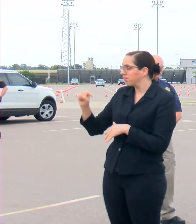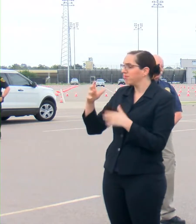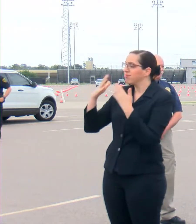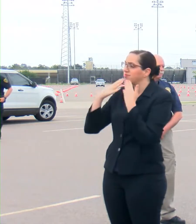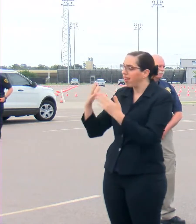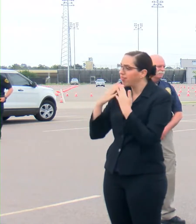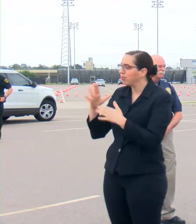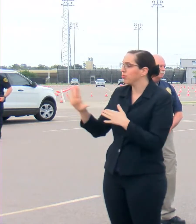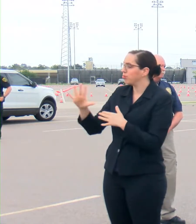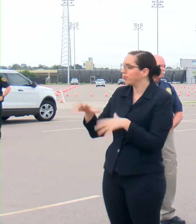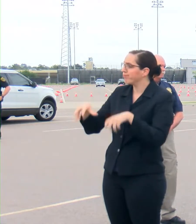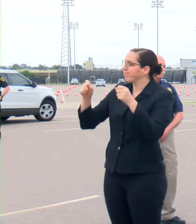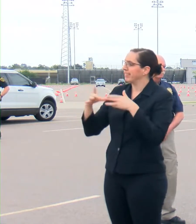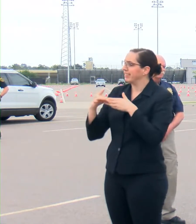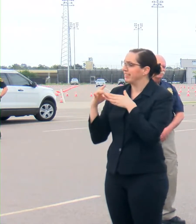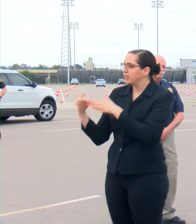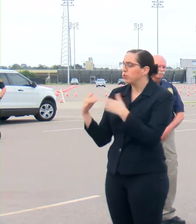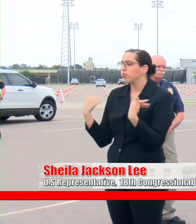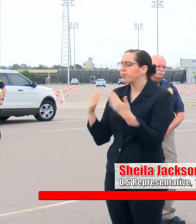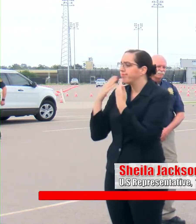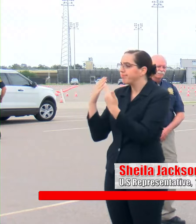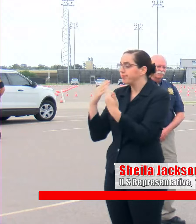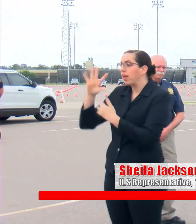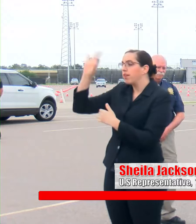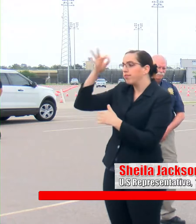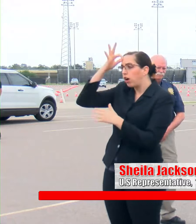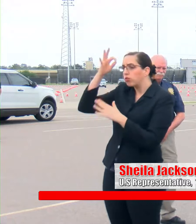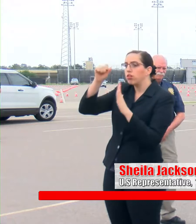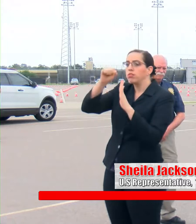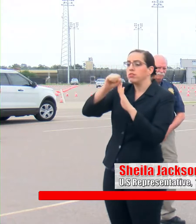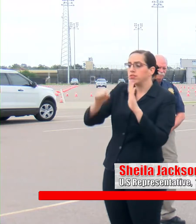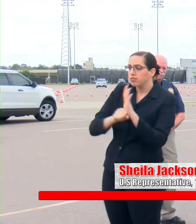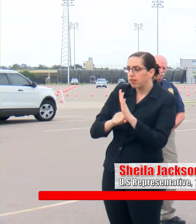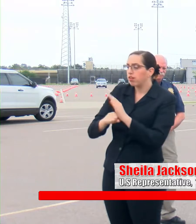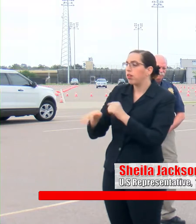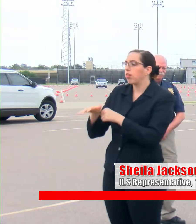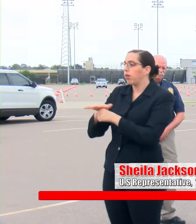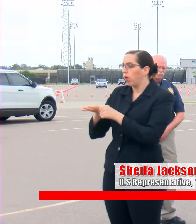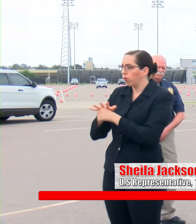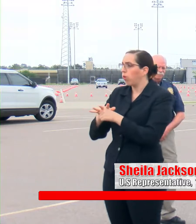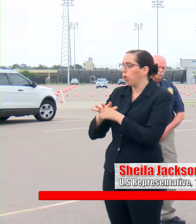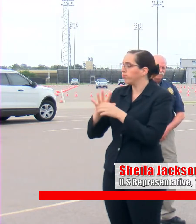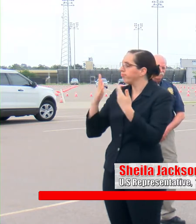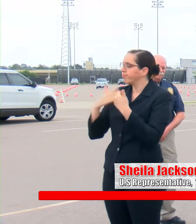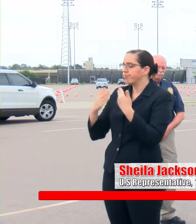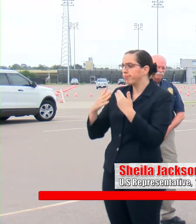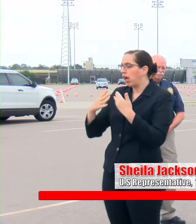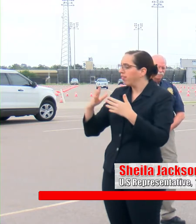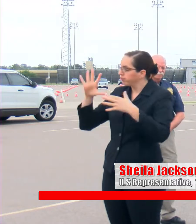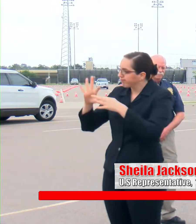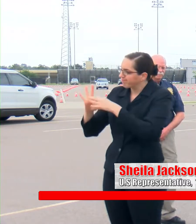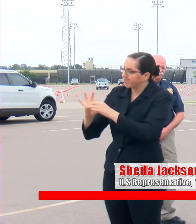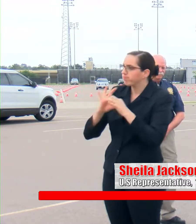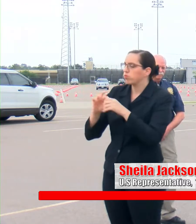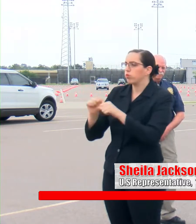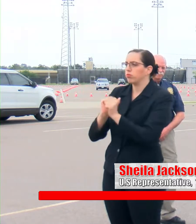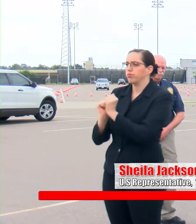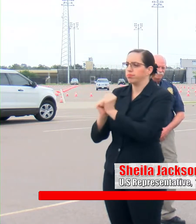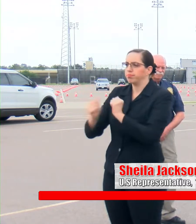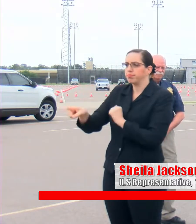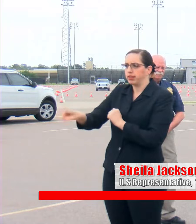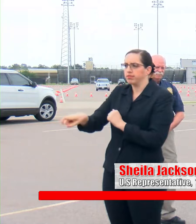your leadership. The federal, state, local have to work together. And